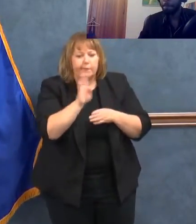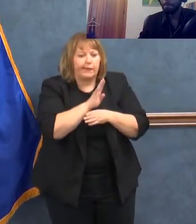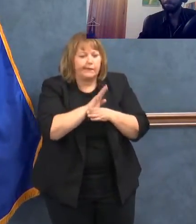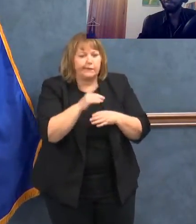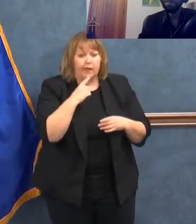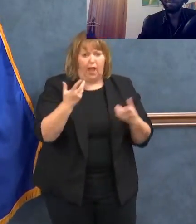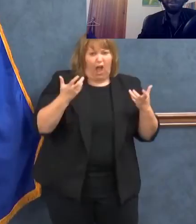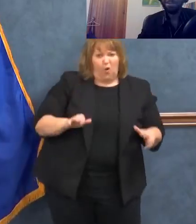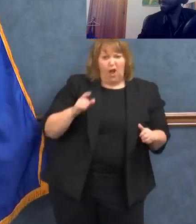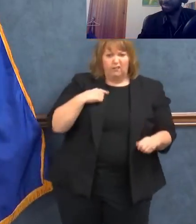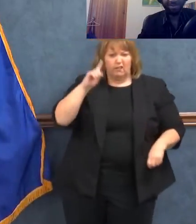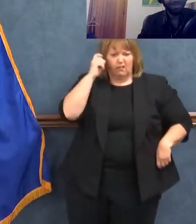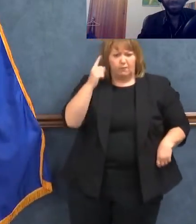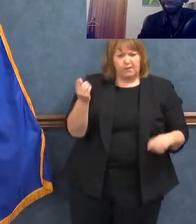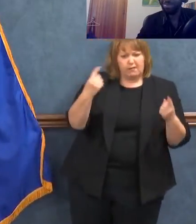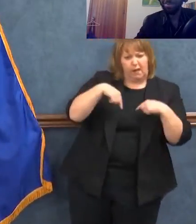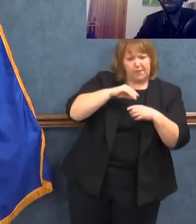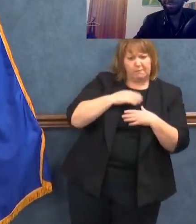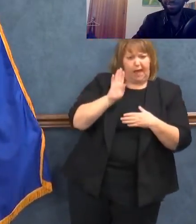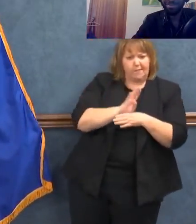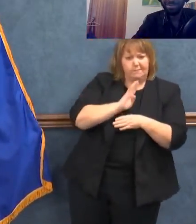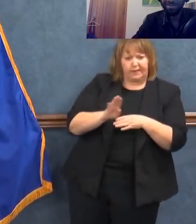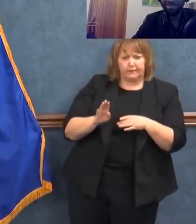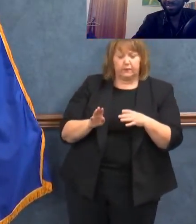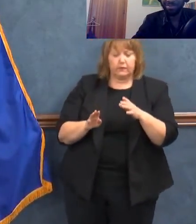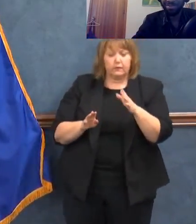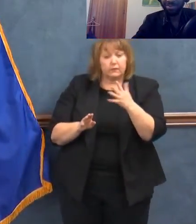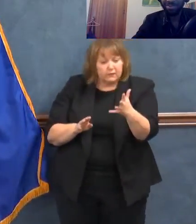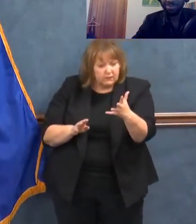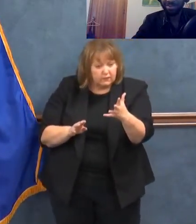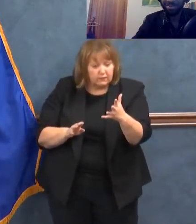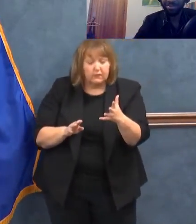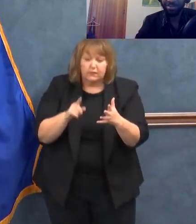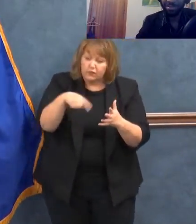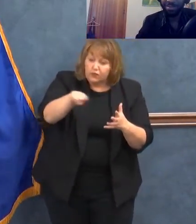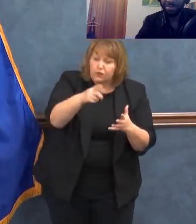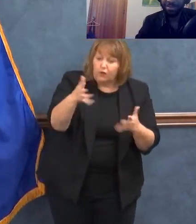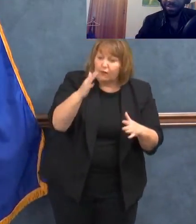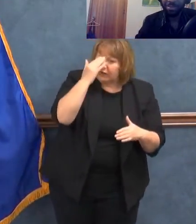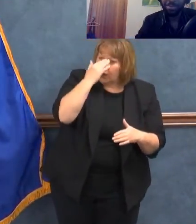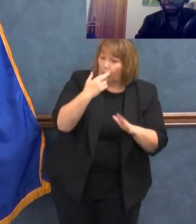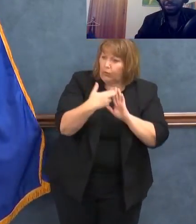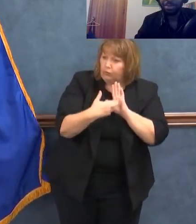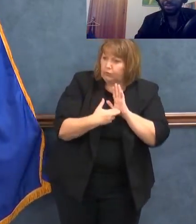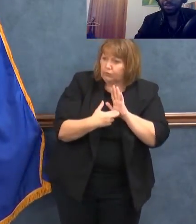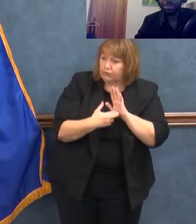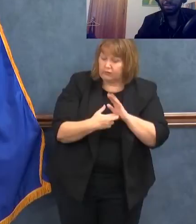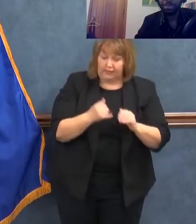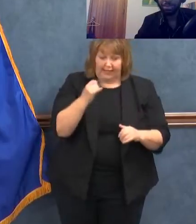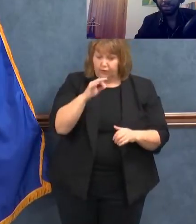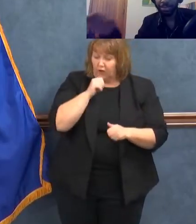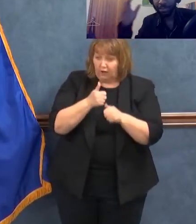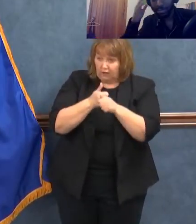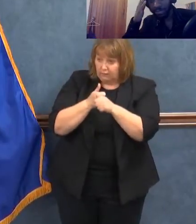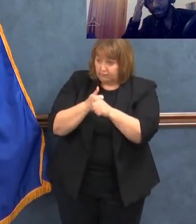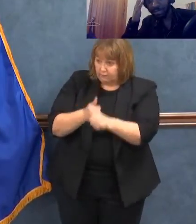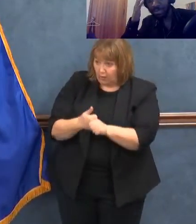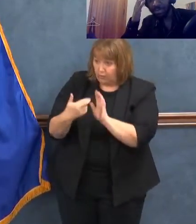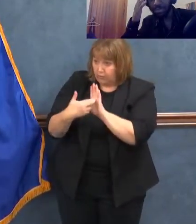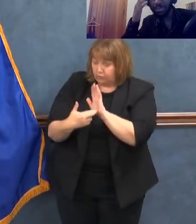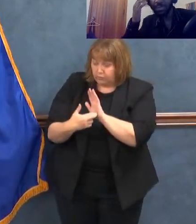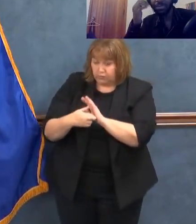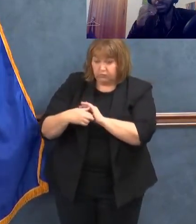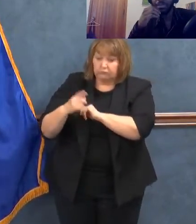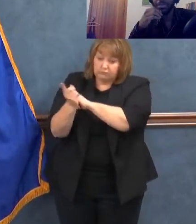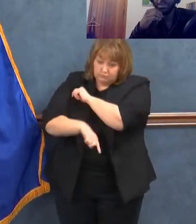down. Well, they know what the rules are, and they need to be treated the same way as everybody else does. The violators need to be punished, and